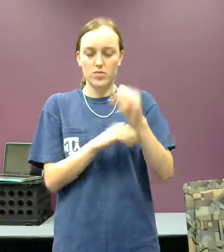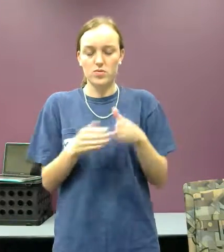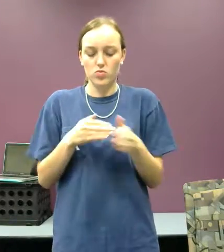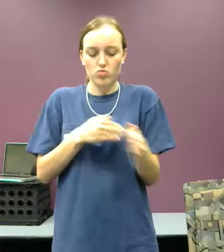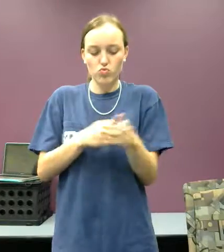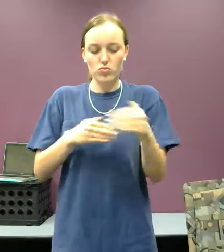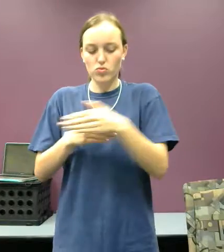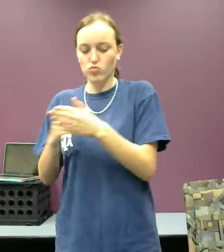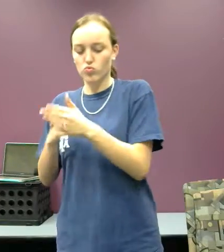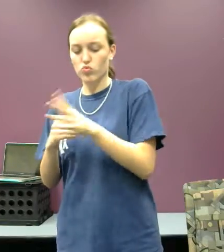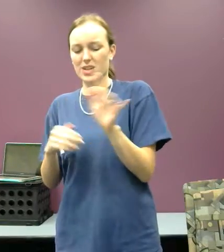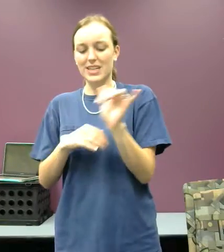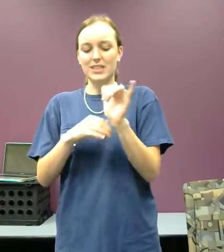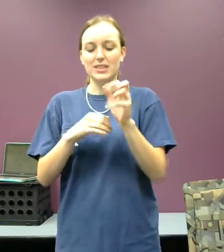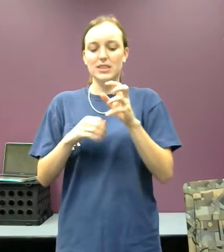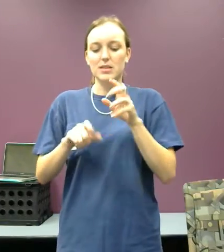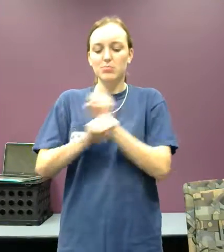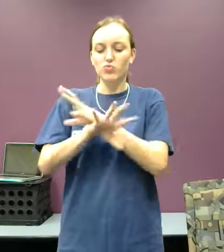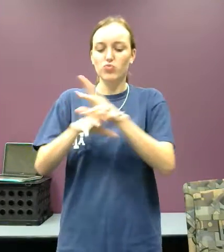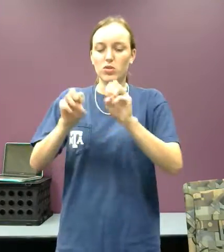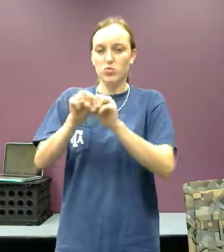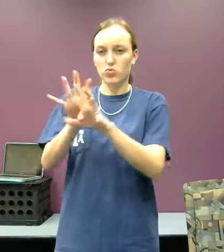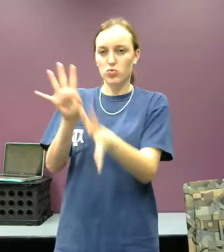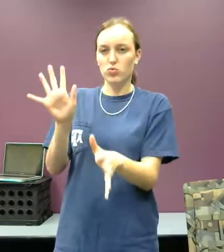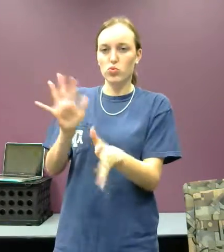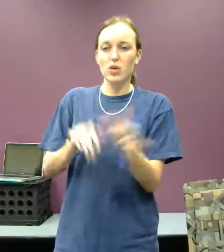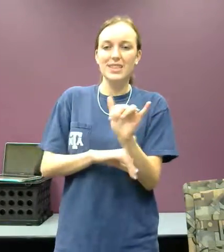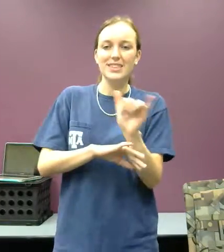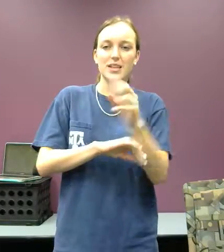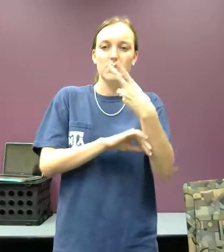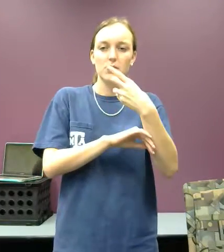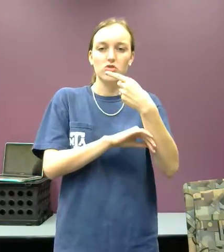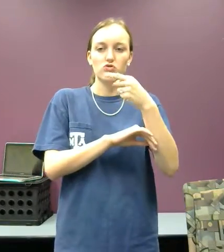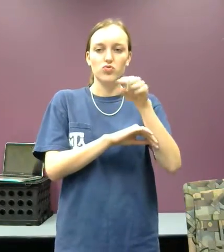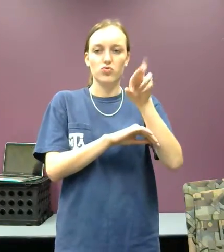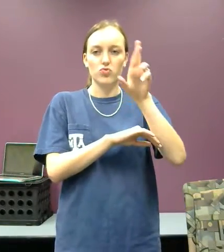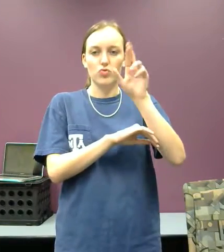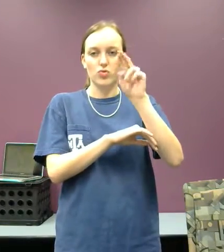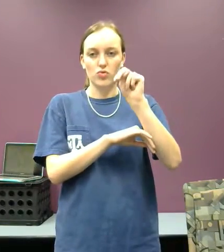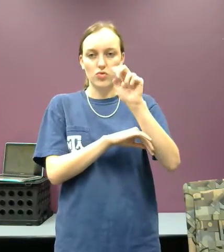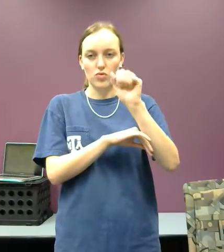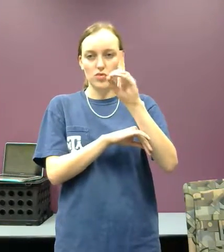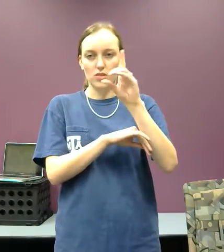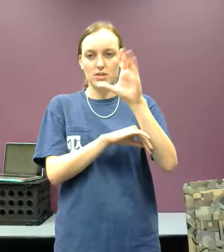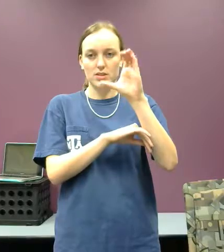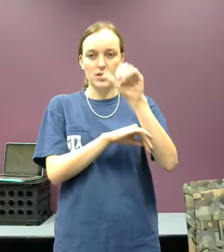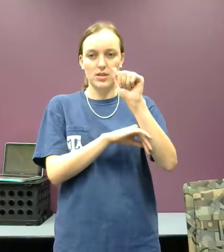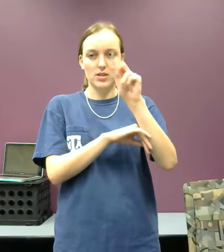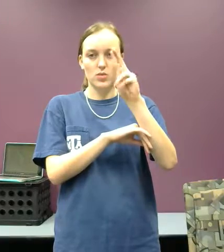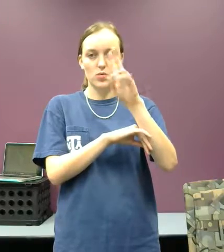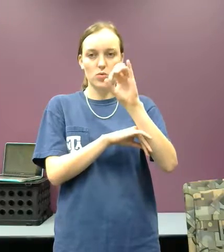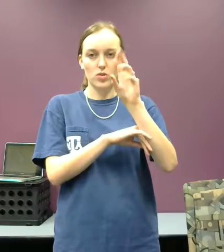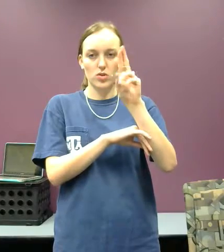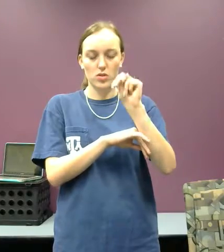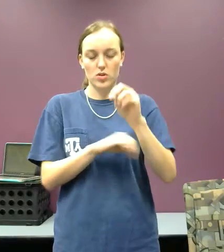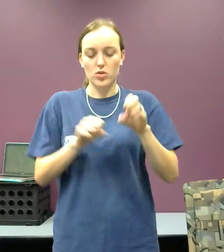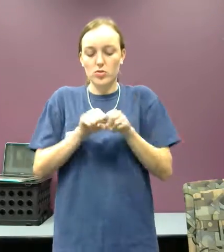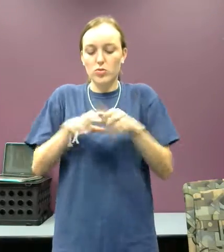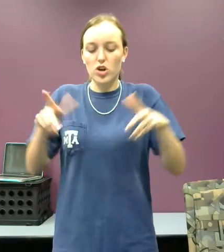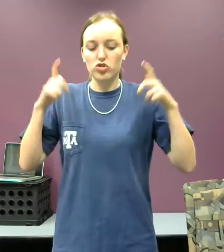Spiraling outward, they're like the Grand Canyon on a huge scale, covering an area as large as Massachusetts and Connecticut combined.